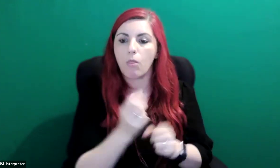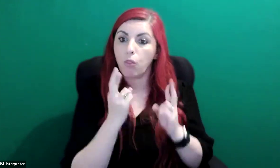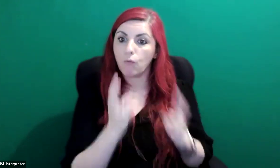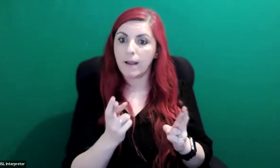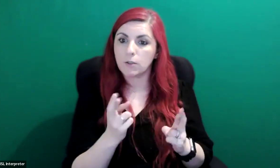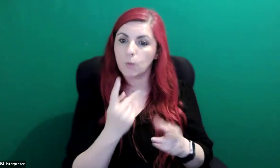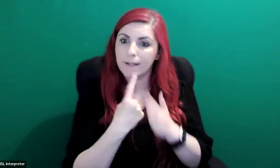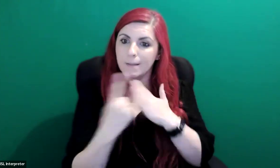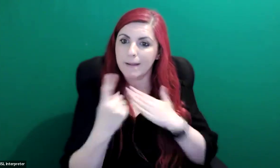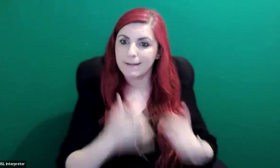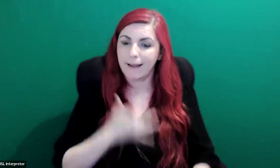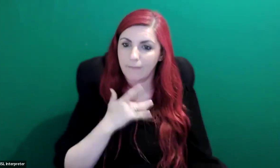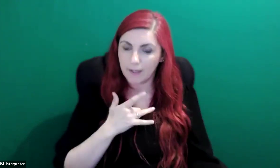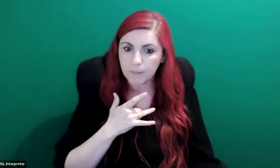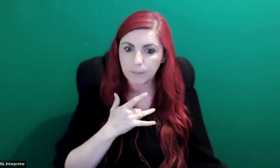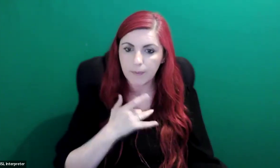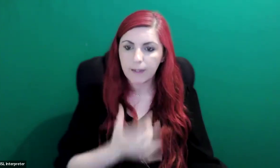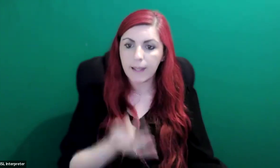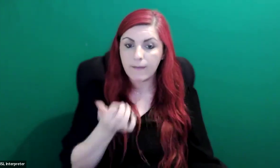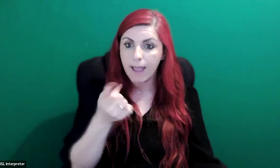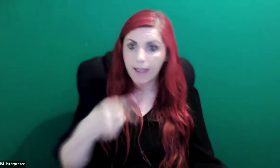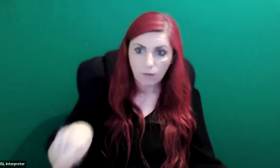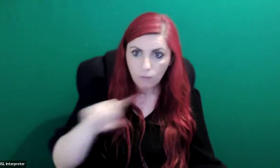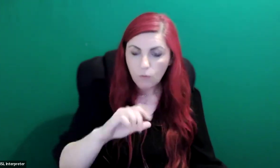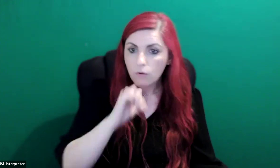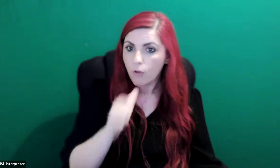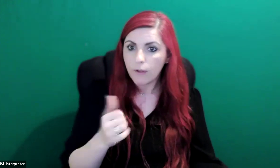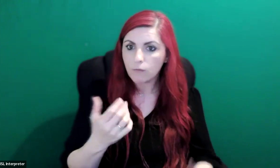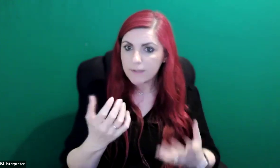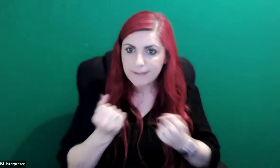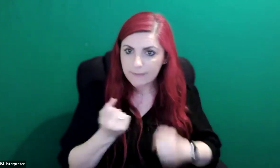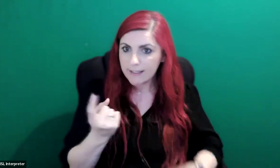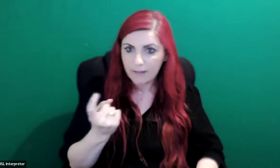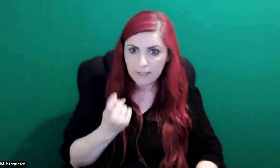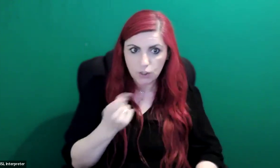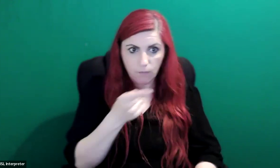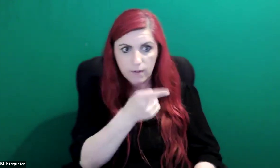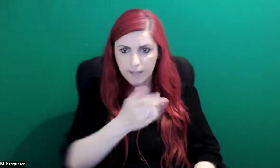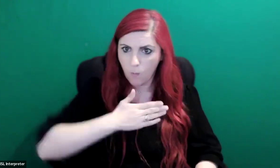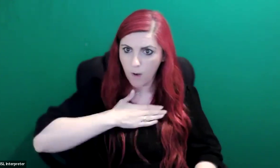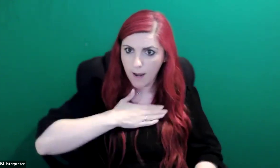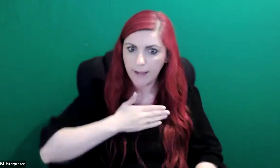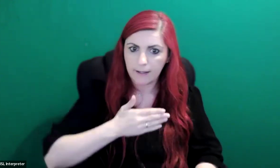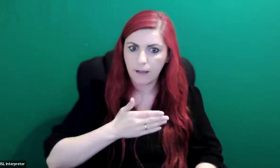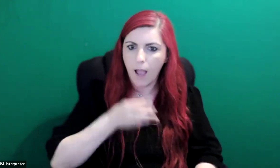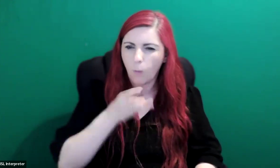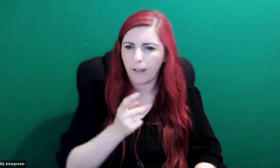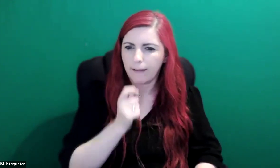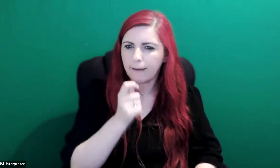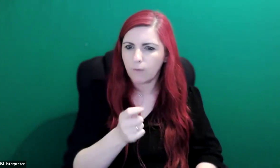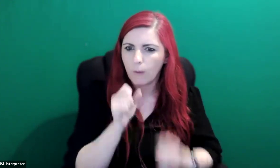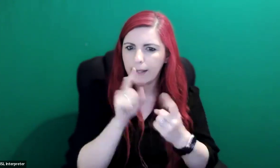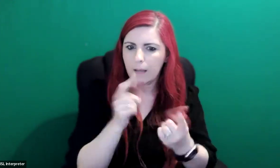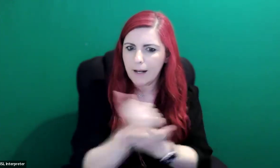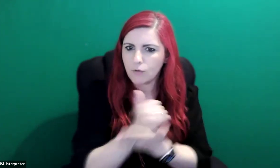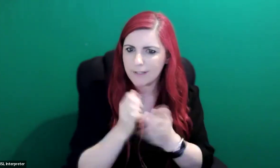living. If anyone has not received an invitation to that and would like to, I'll provide our email address